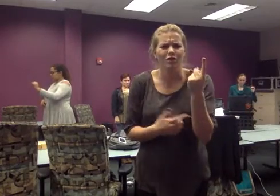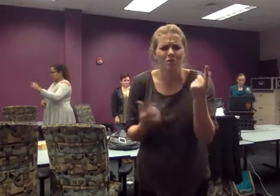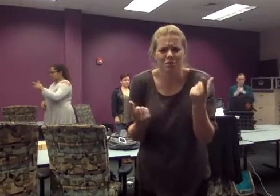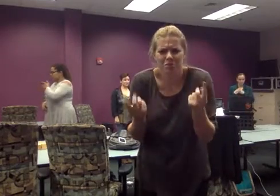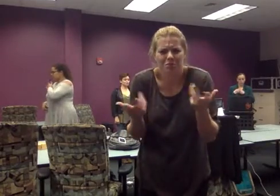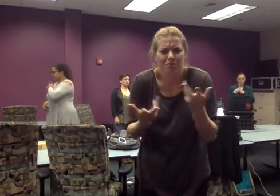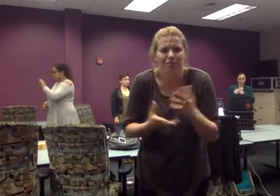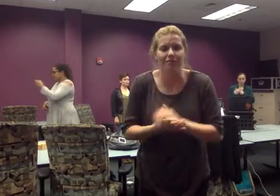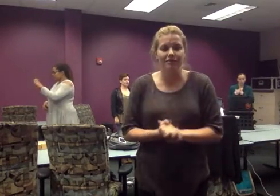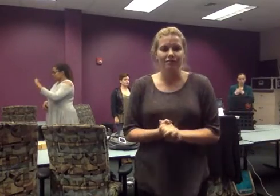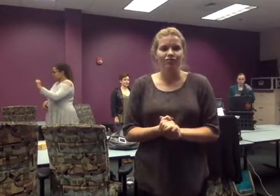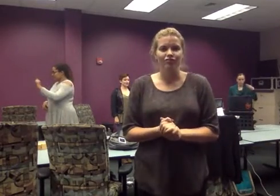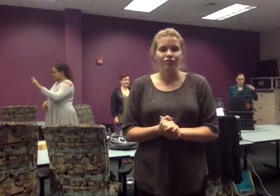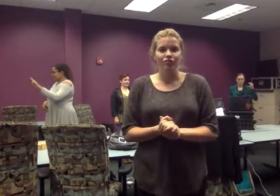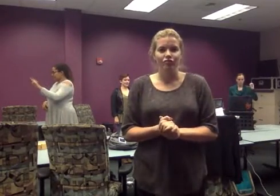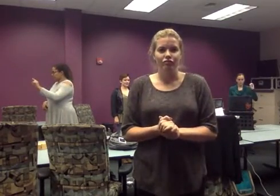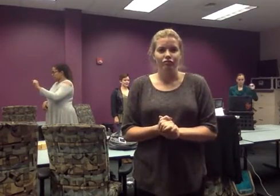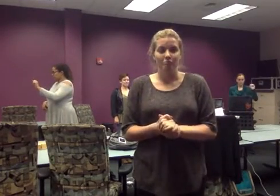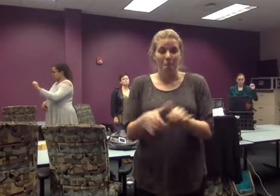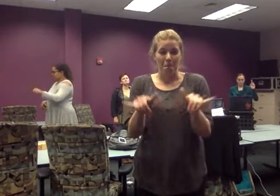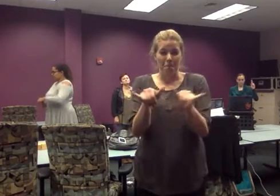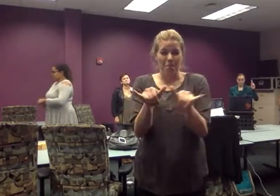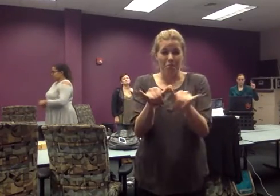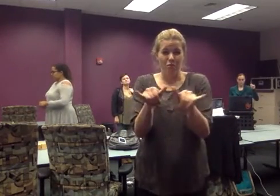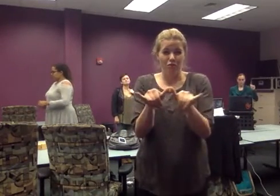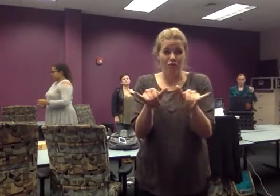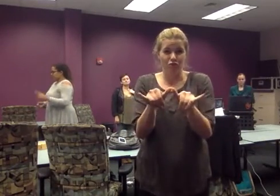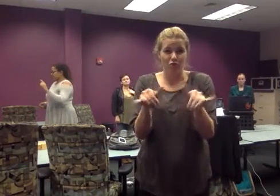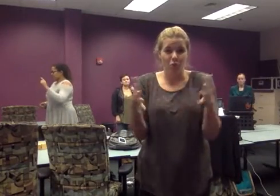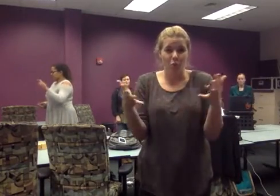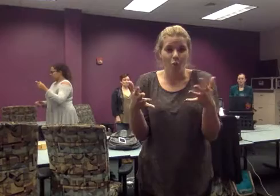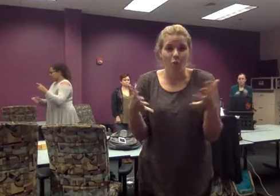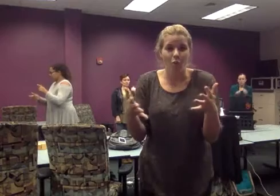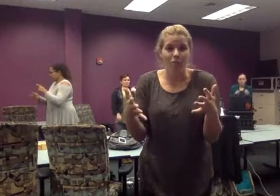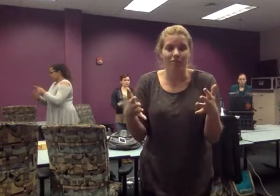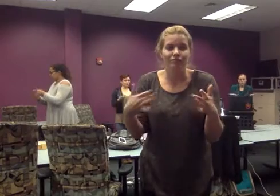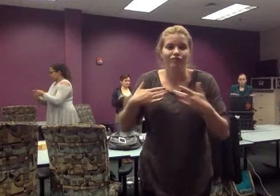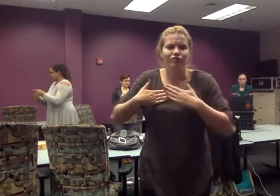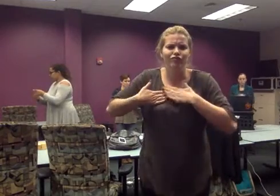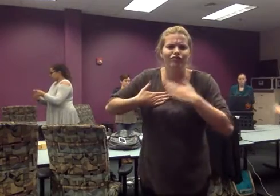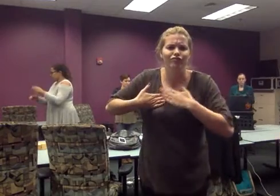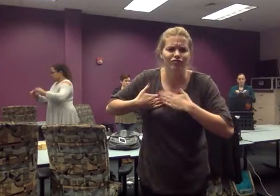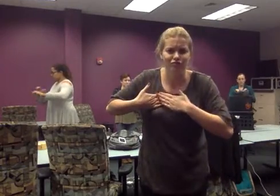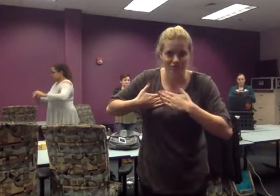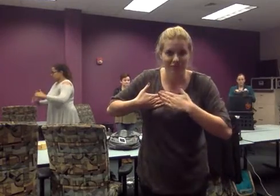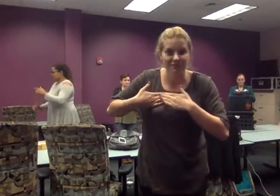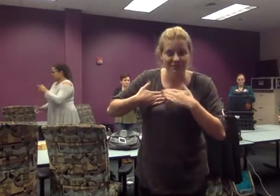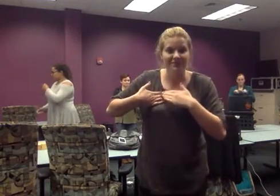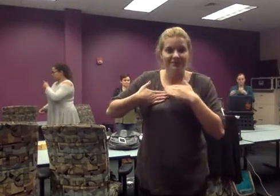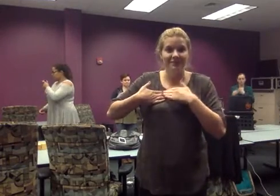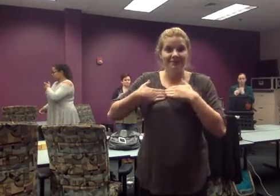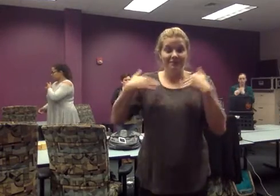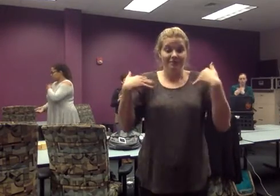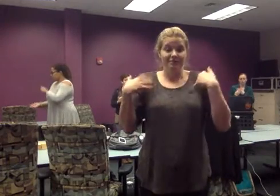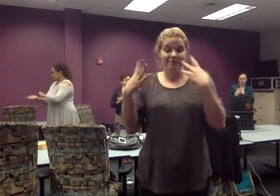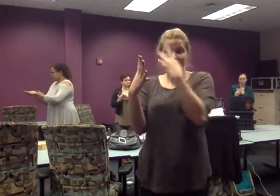heart rate. And we're going to go and make a graph, and we'll have 3 different activities. The